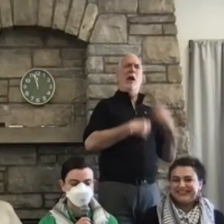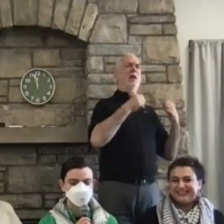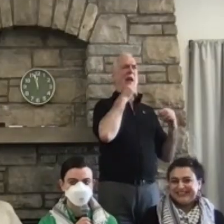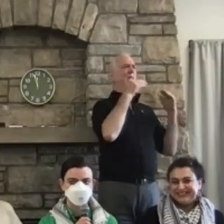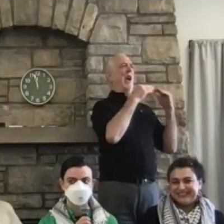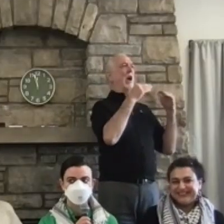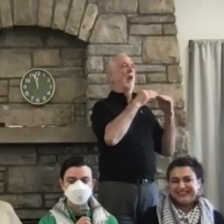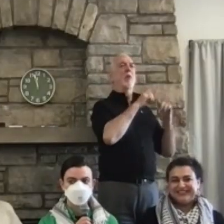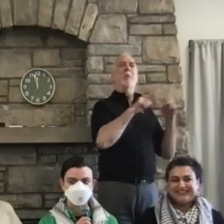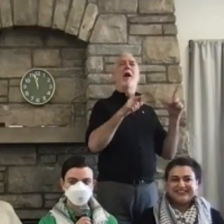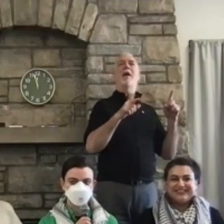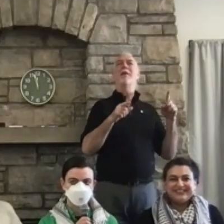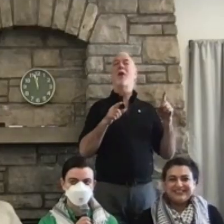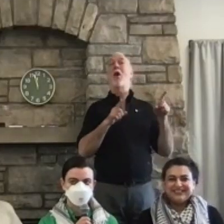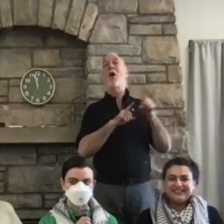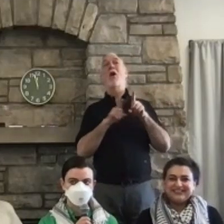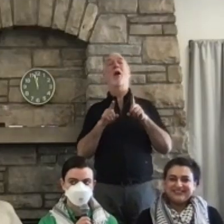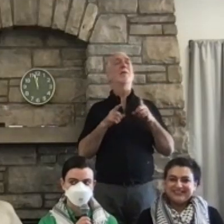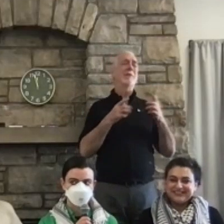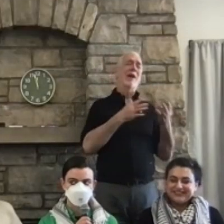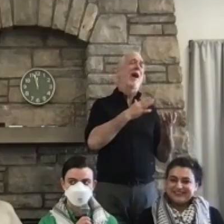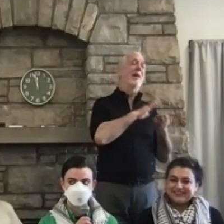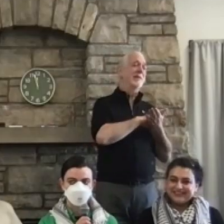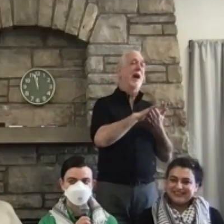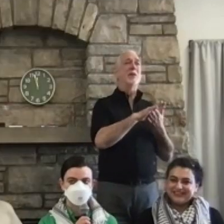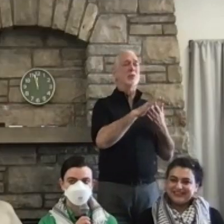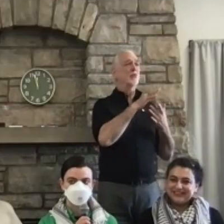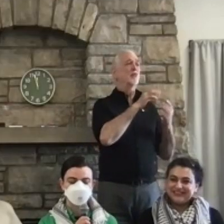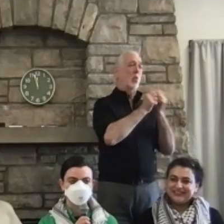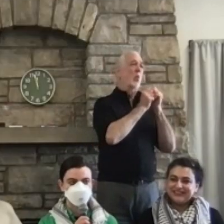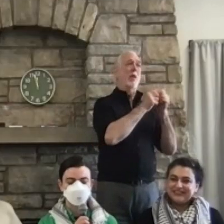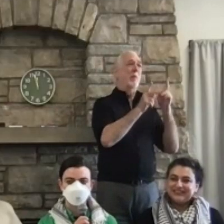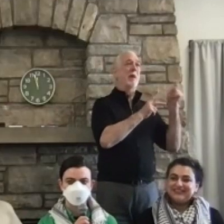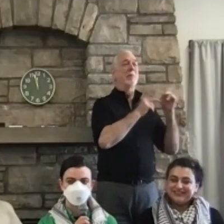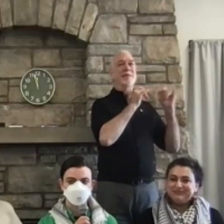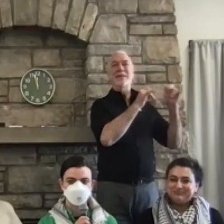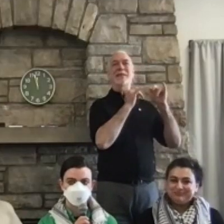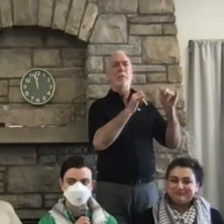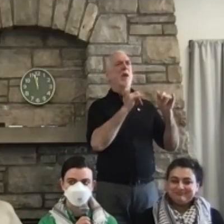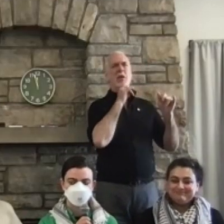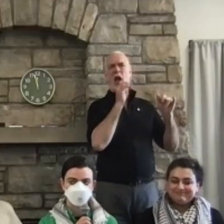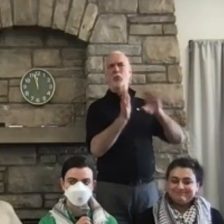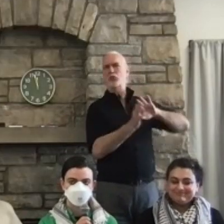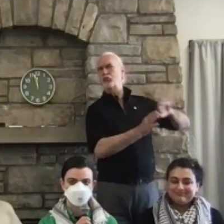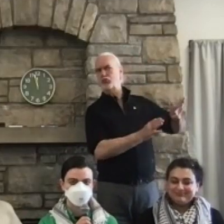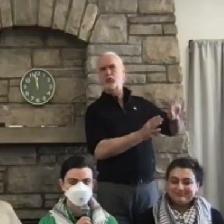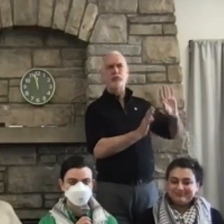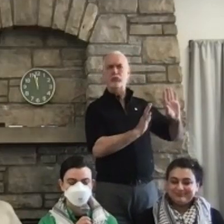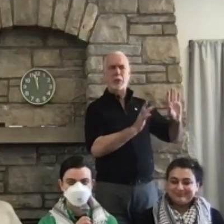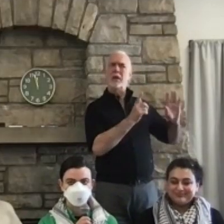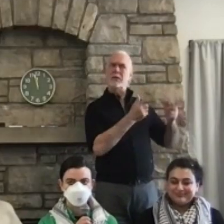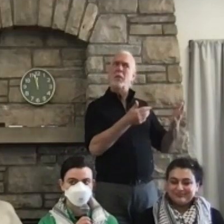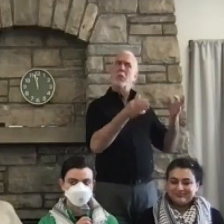be around people who also feel that way, and I don't have to try and mitigate that or not come across that way, because it